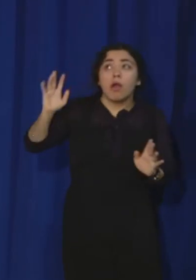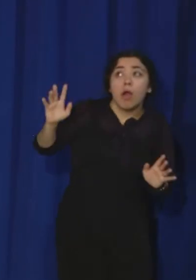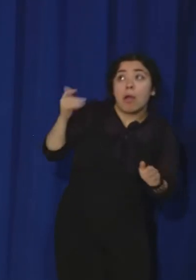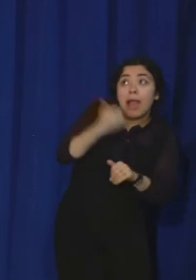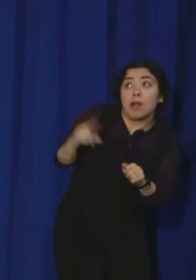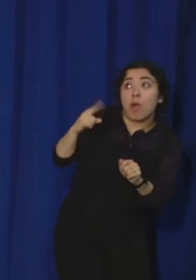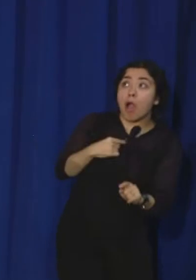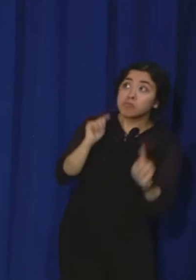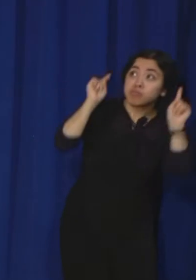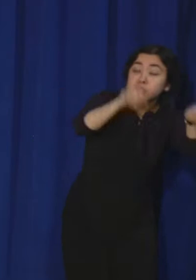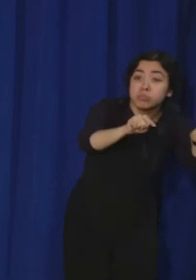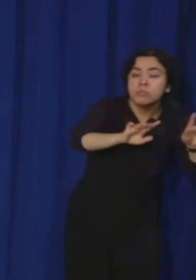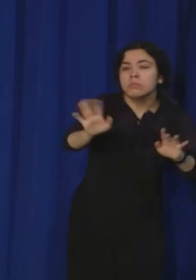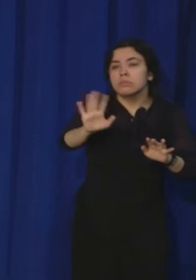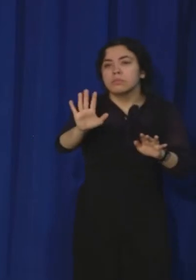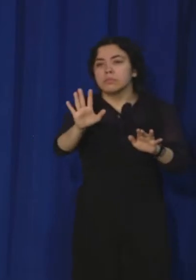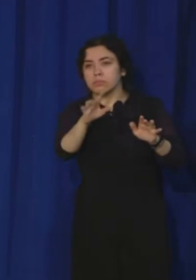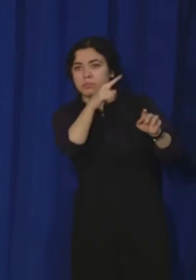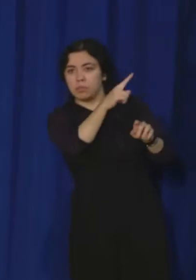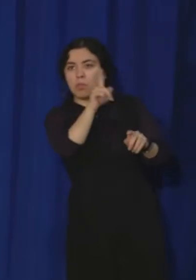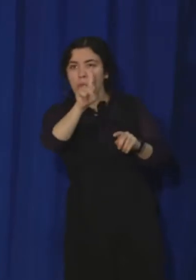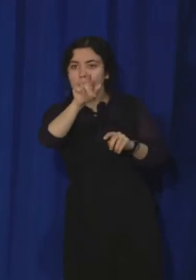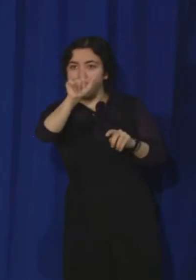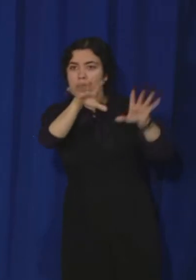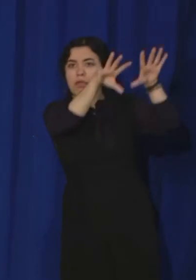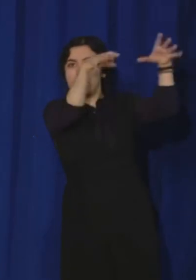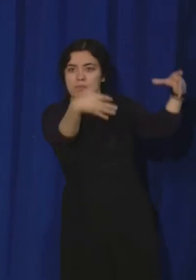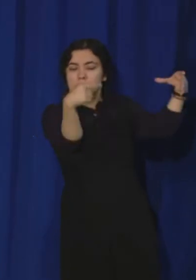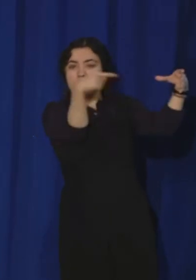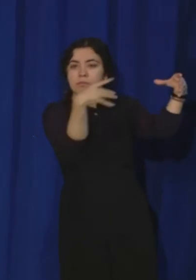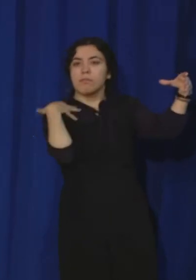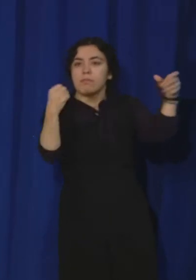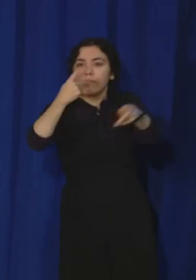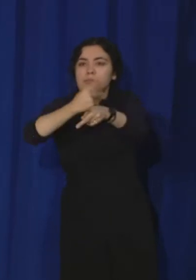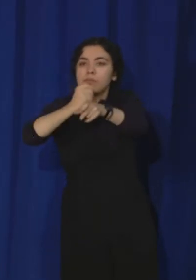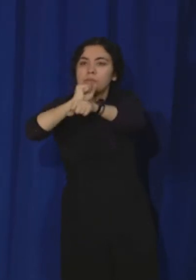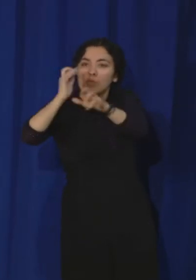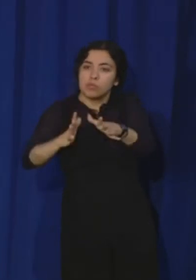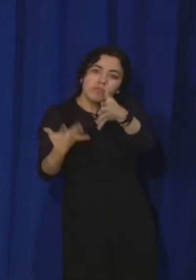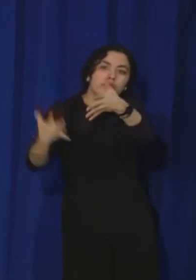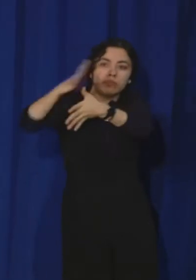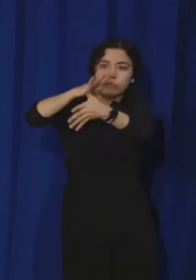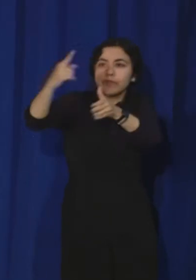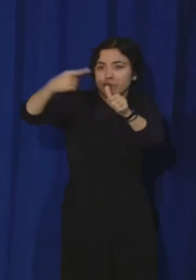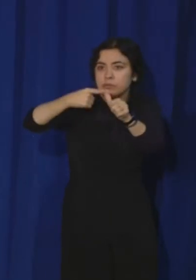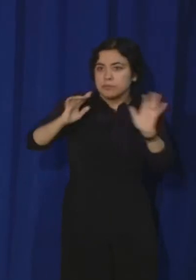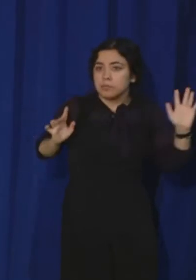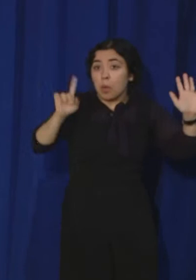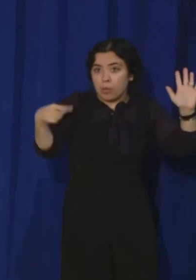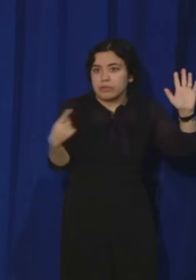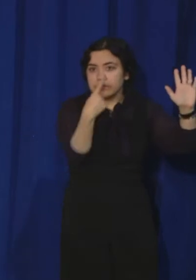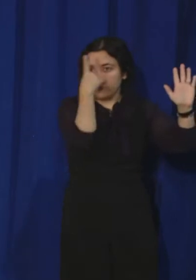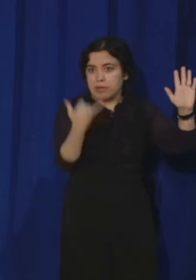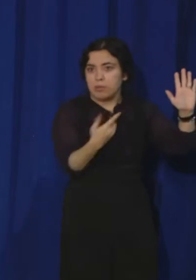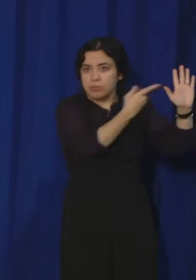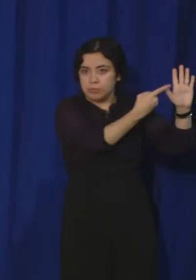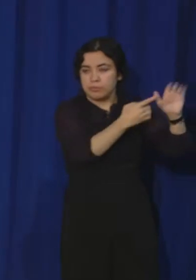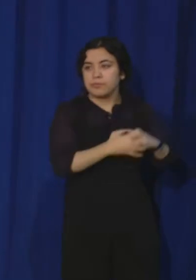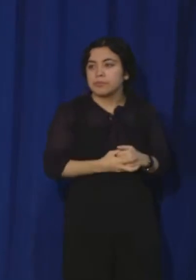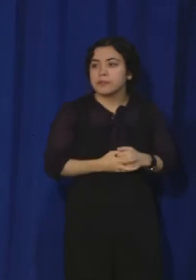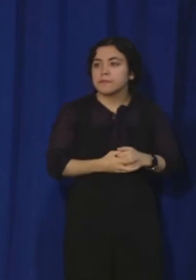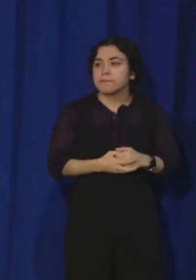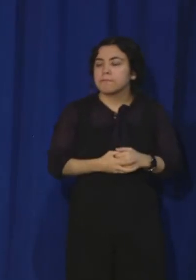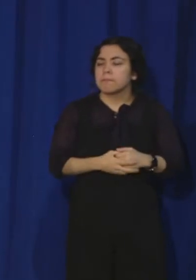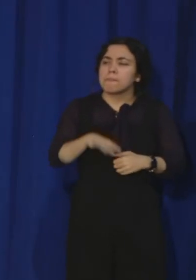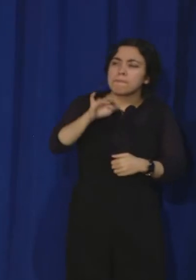at the pods. But yes, we're building that capacity just as quickly as we're building our capacity for vaccinating providers. And I think she's asking, and you touched on this a little earlier,